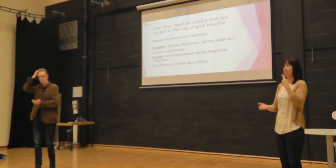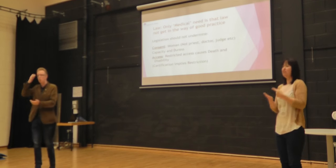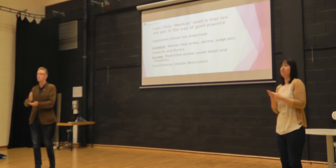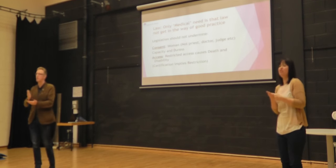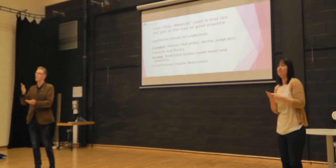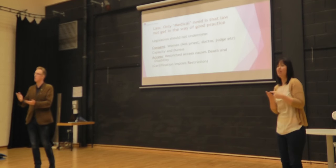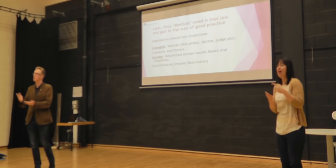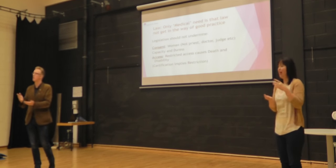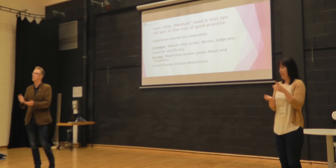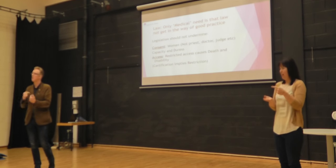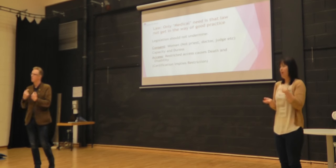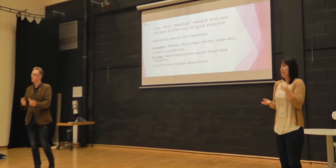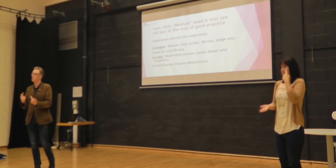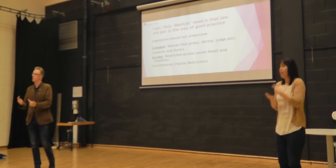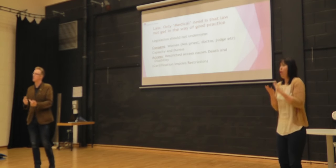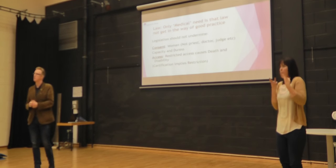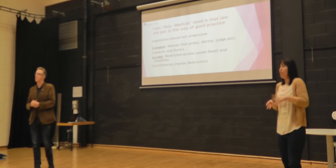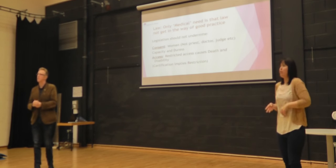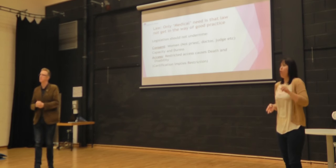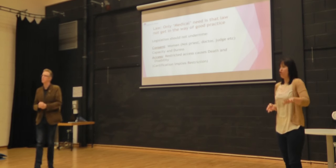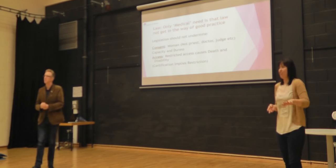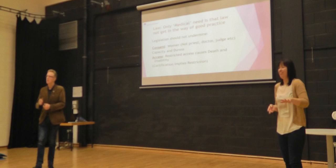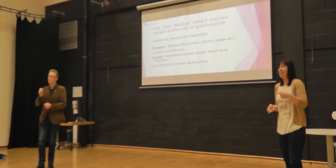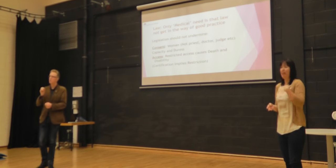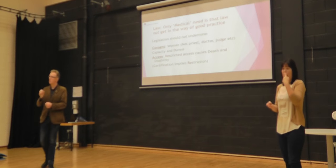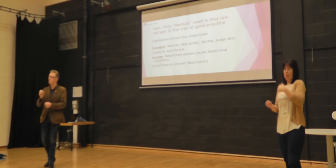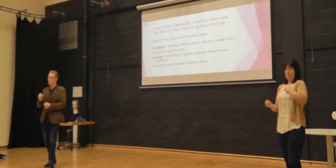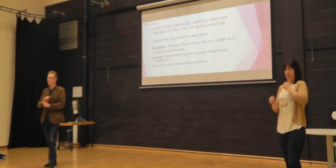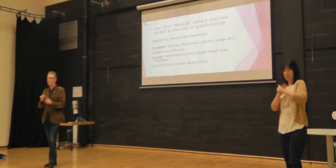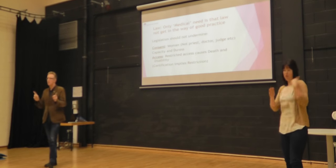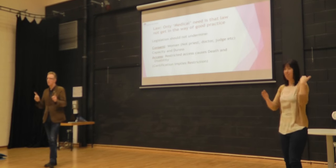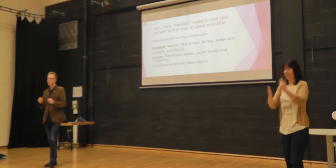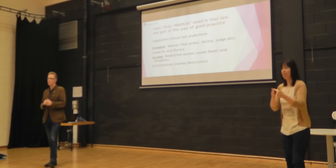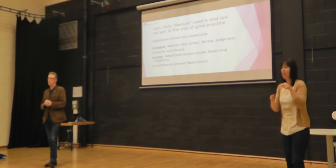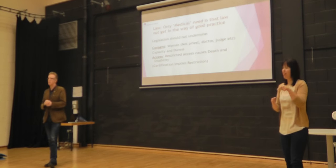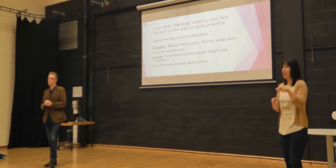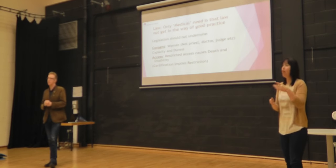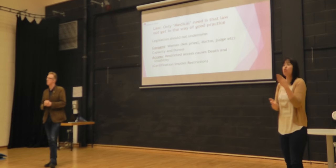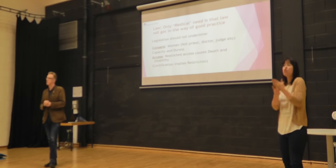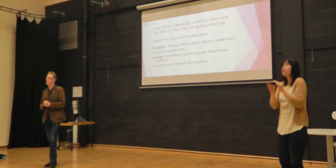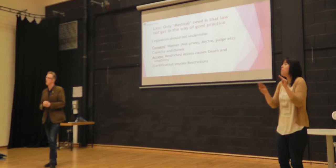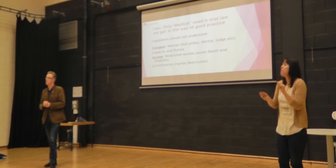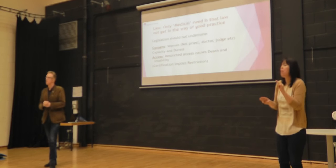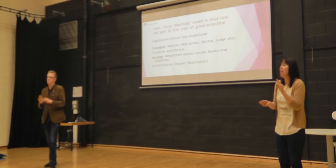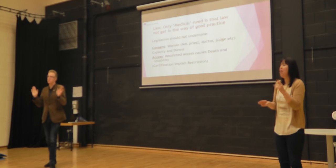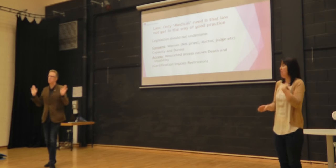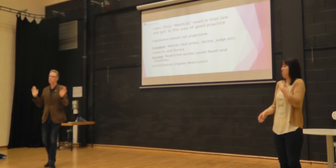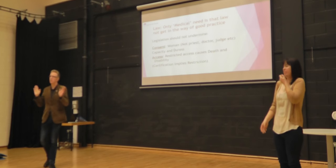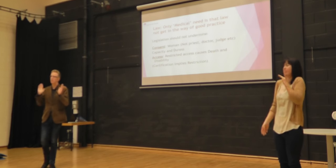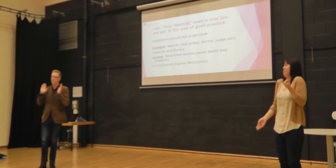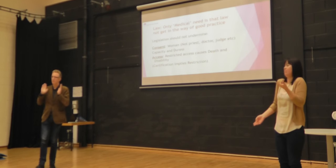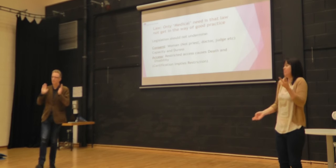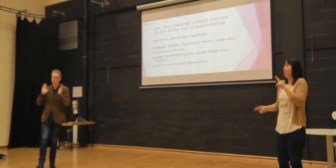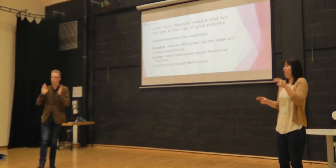in choosing an abortion that we usually experience. For some people, it's not a difficult decision. It's a